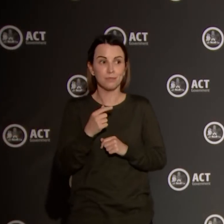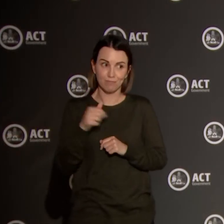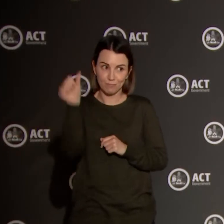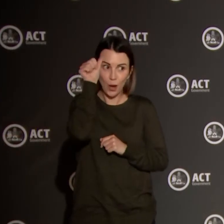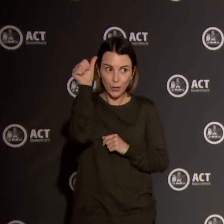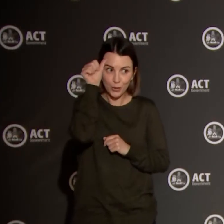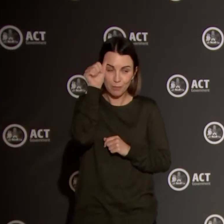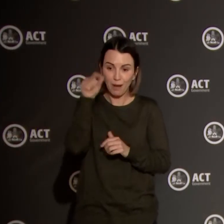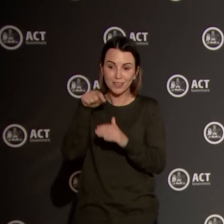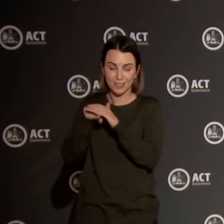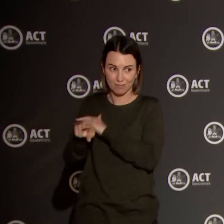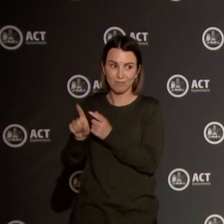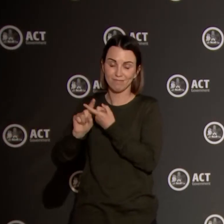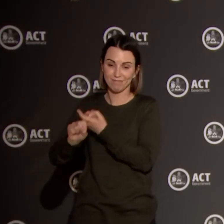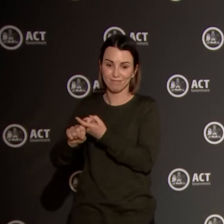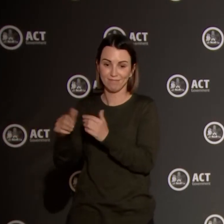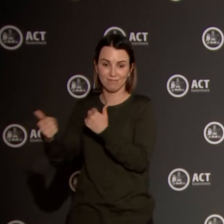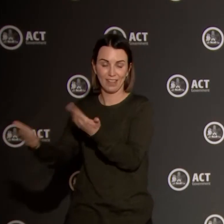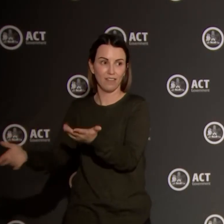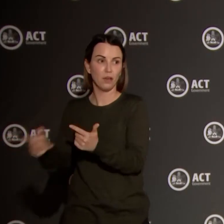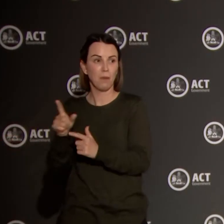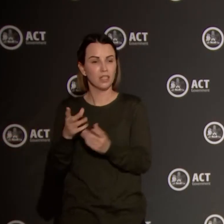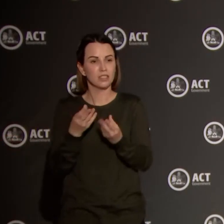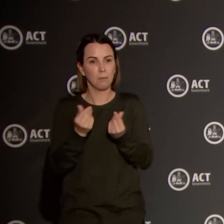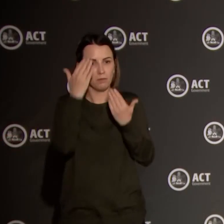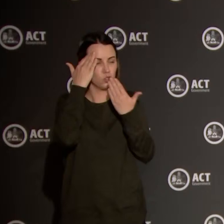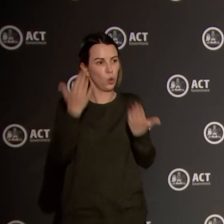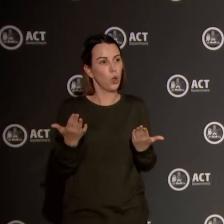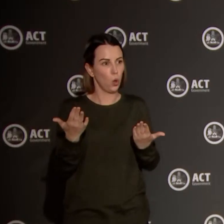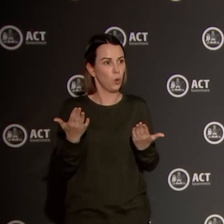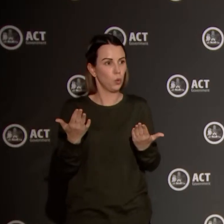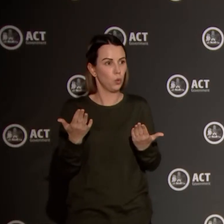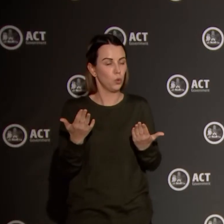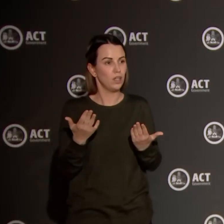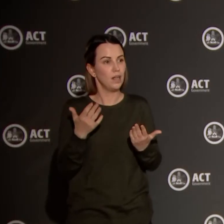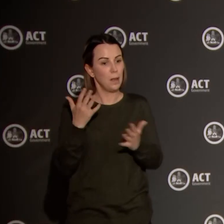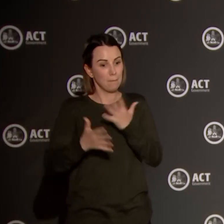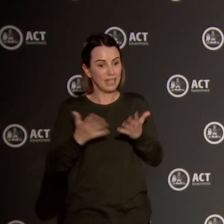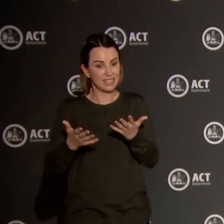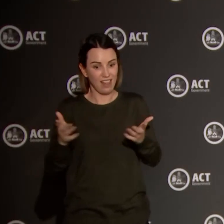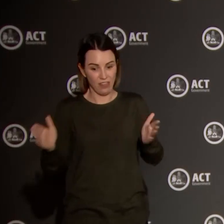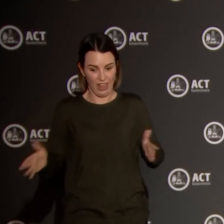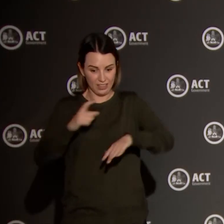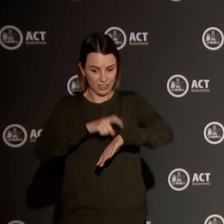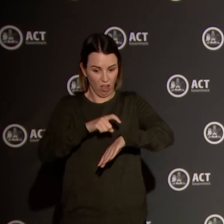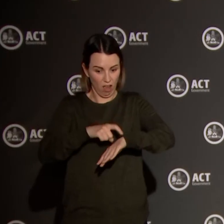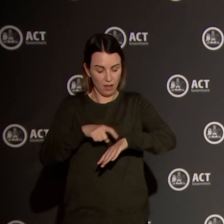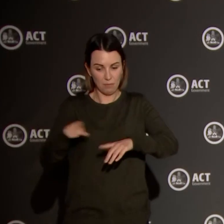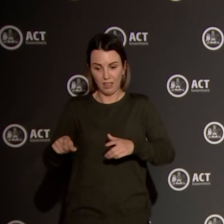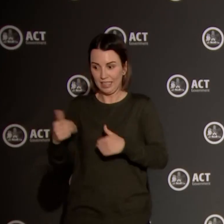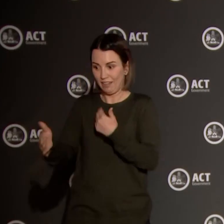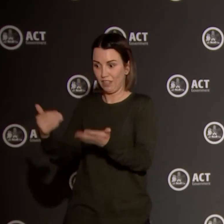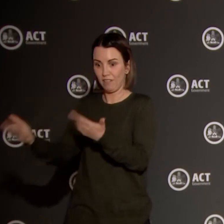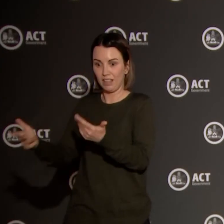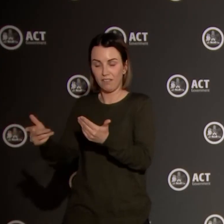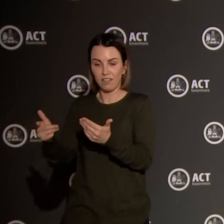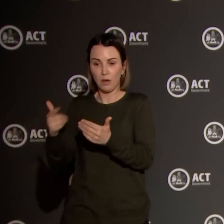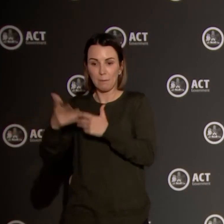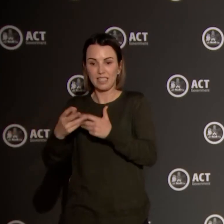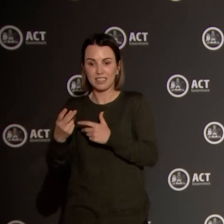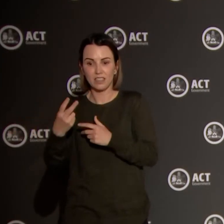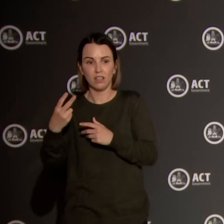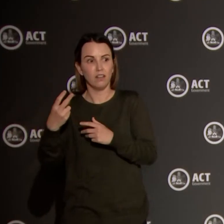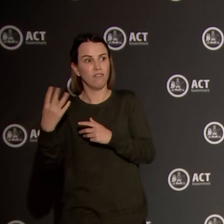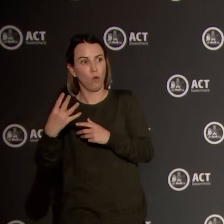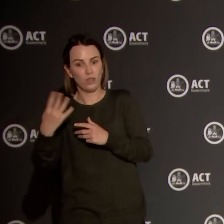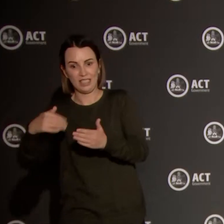any case, some of those risks of people having been in the community during their infectious period are still playing out. So I wouldn't be at all surprised to